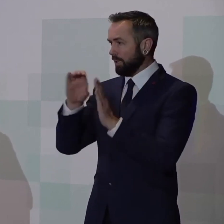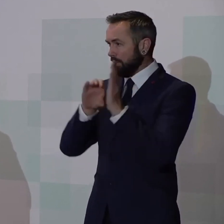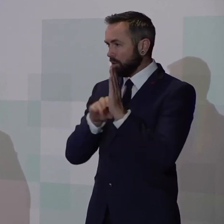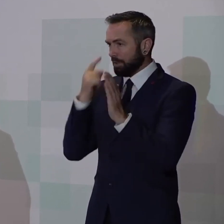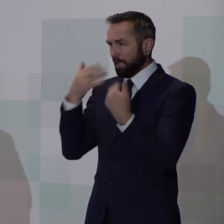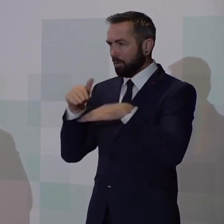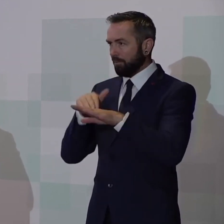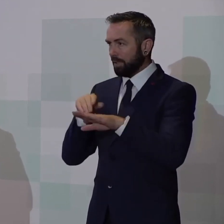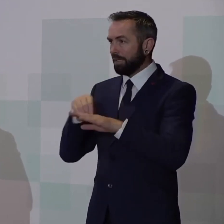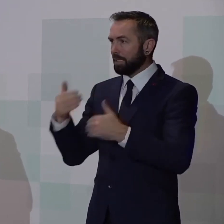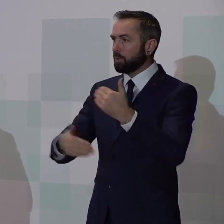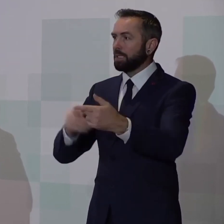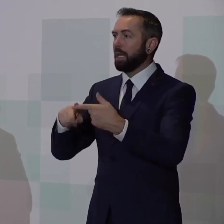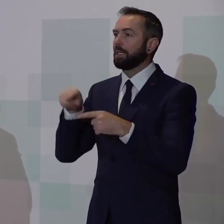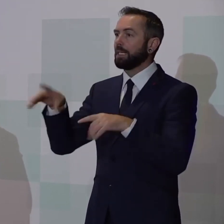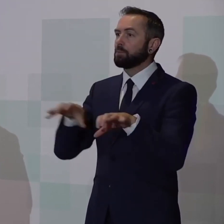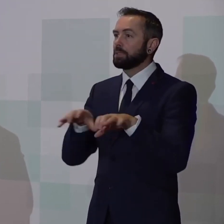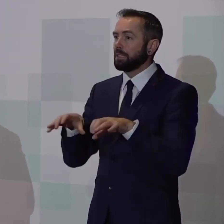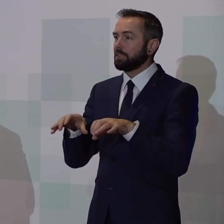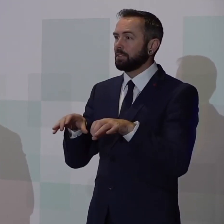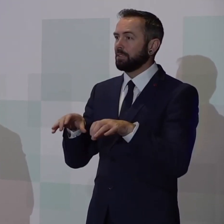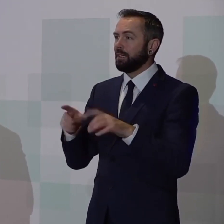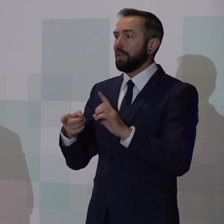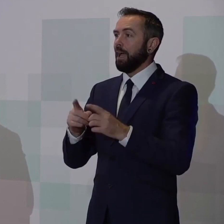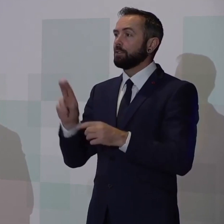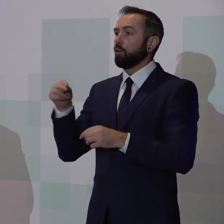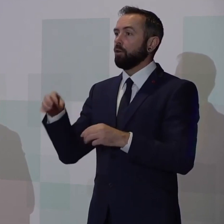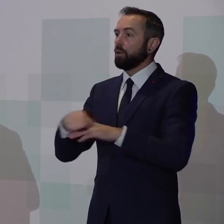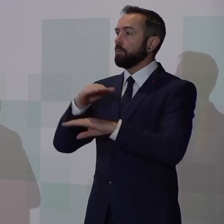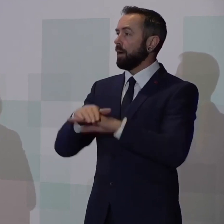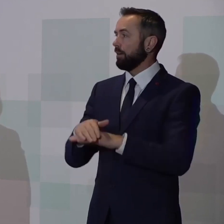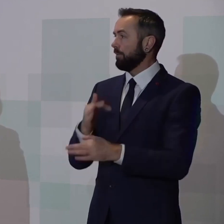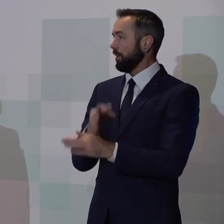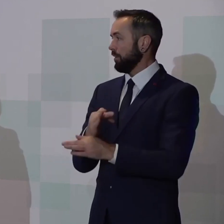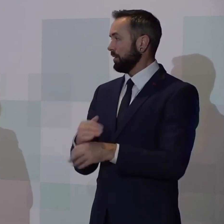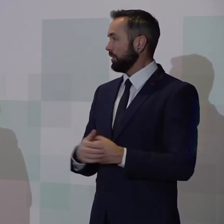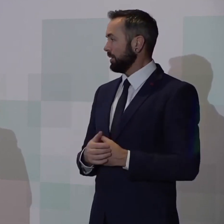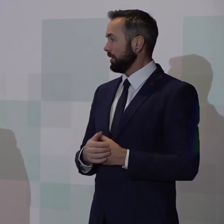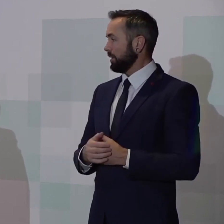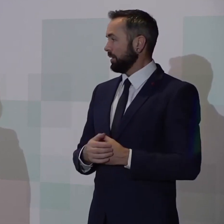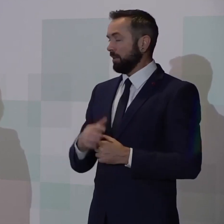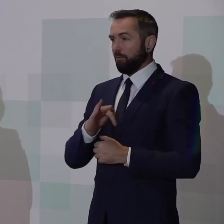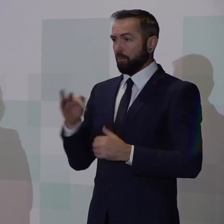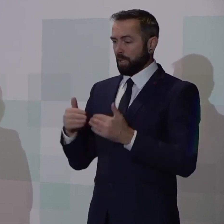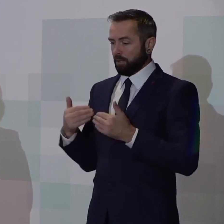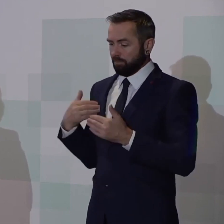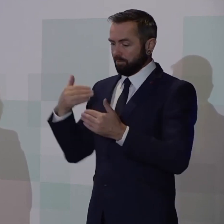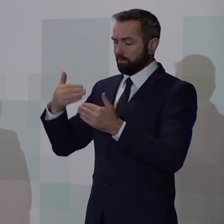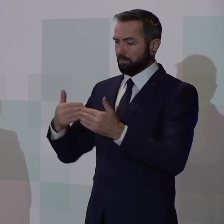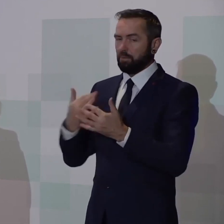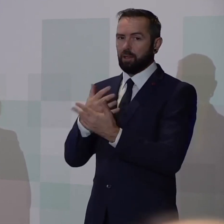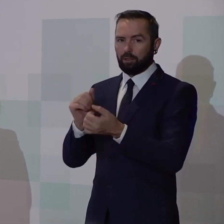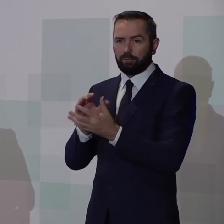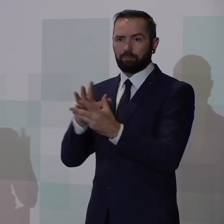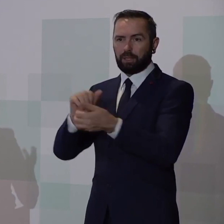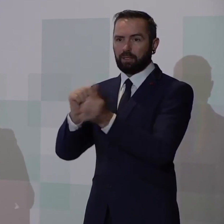on these proceedings and on his position as an unmarried father. Now, since then, there has been significant